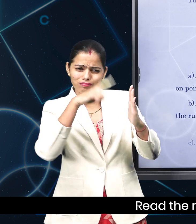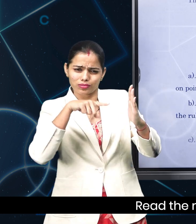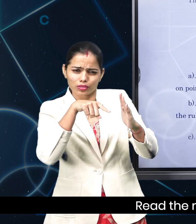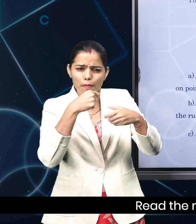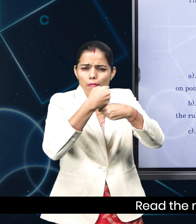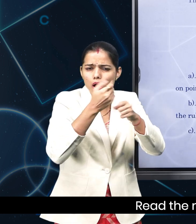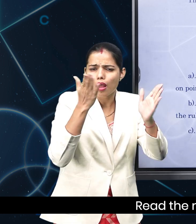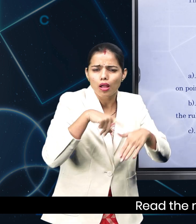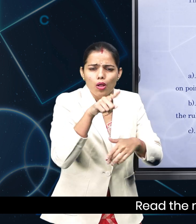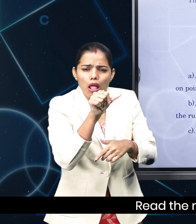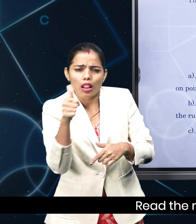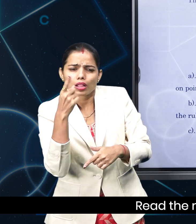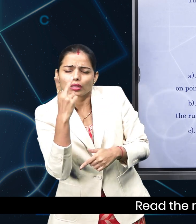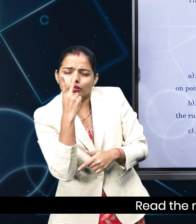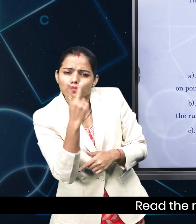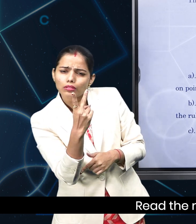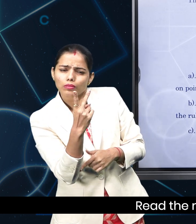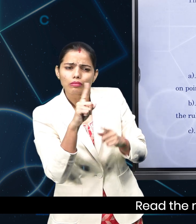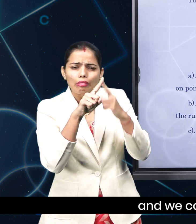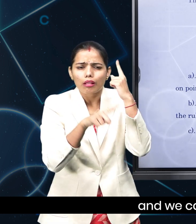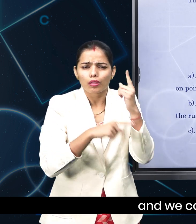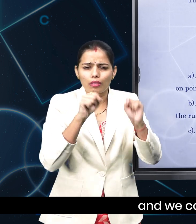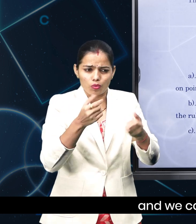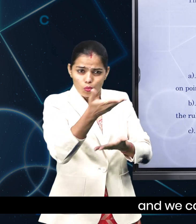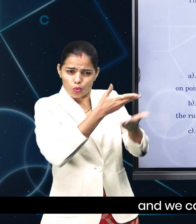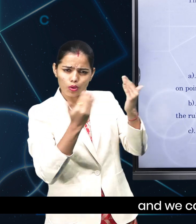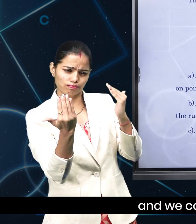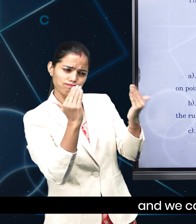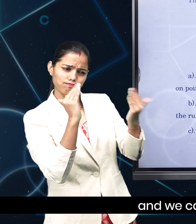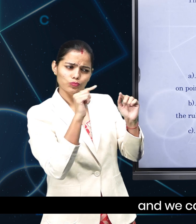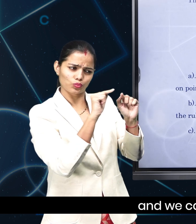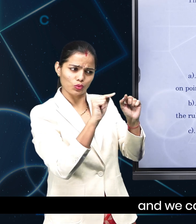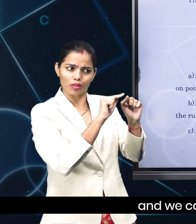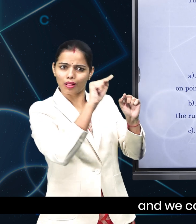Read the marking on the other end and we can compare the two lines.